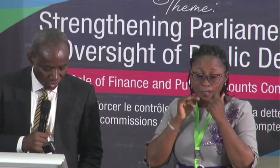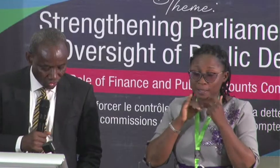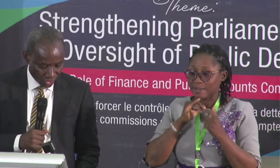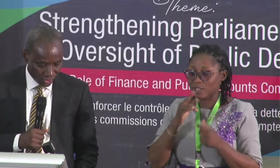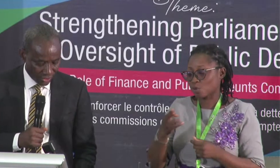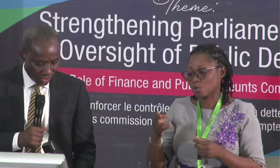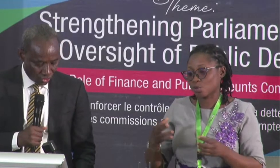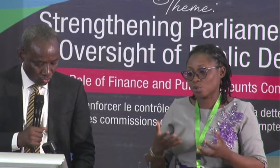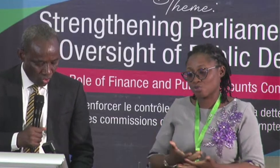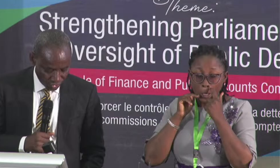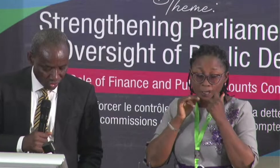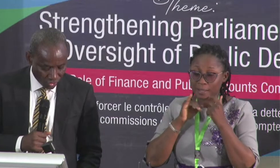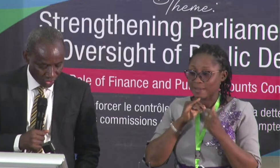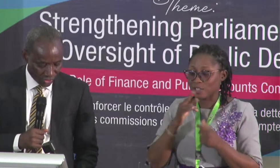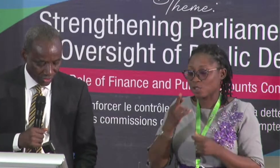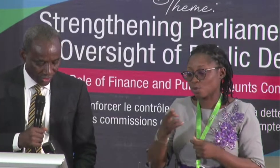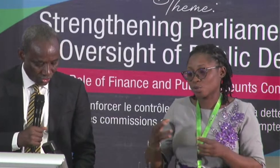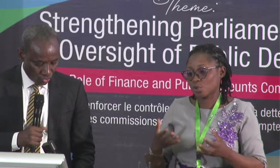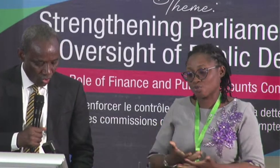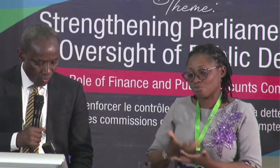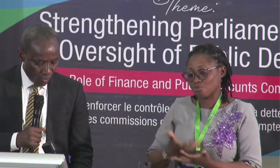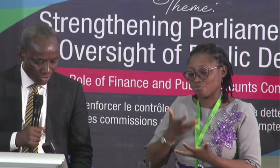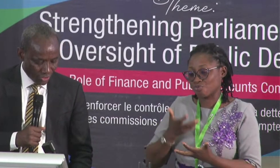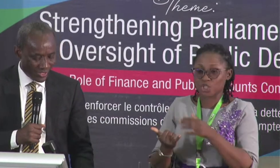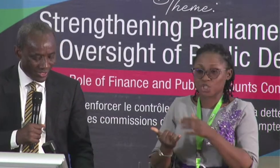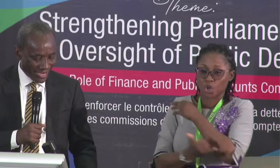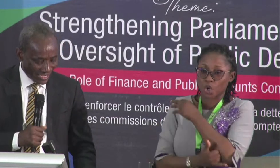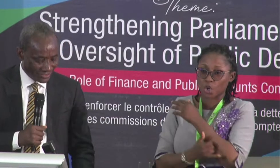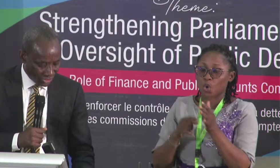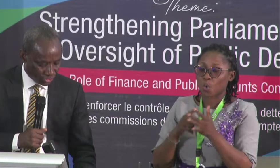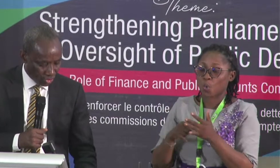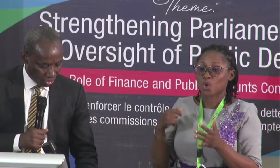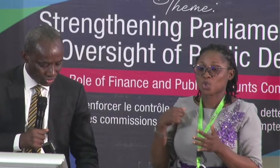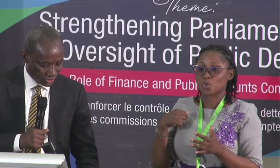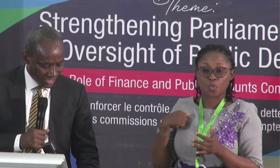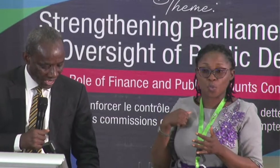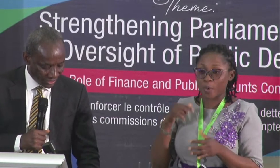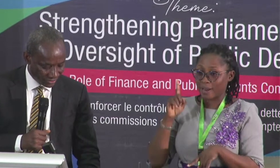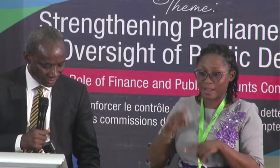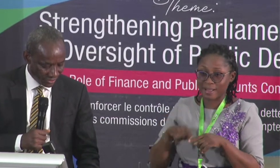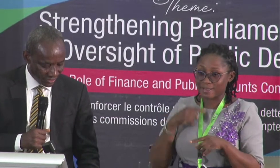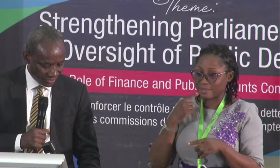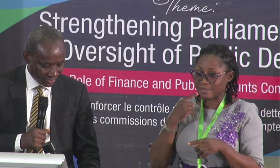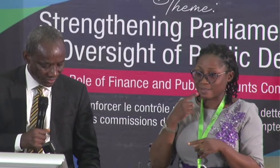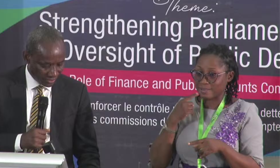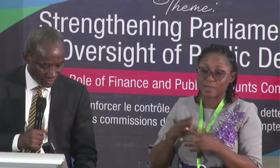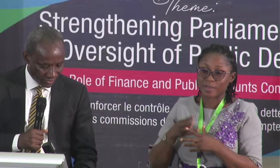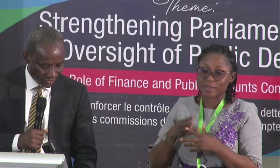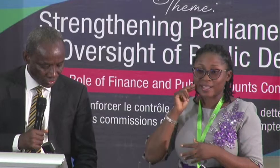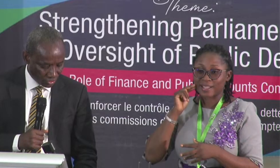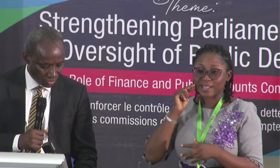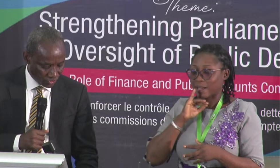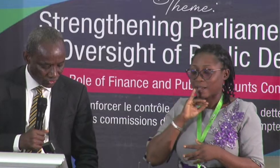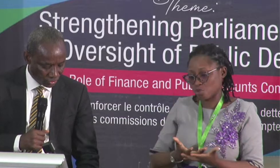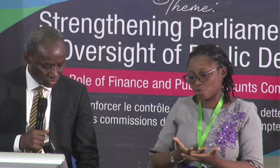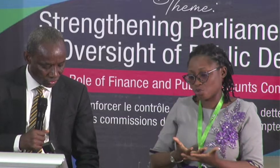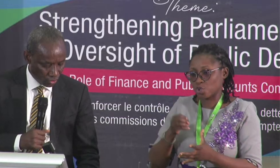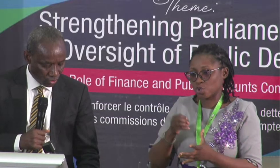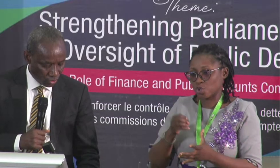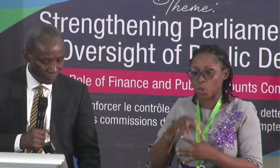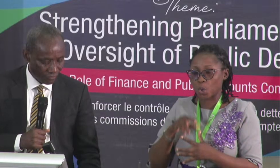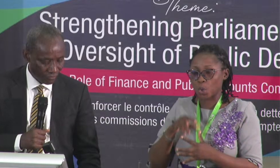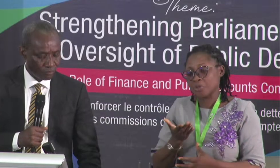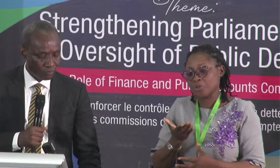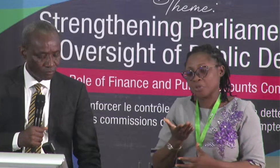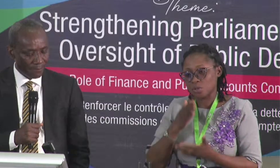that country. So we want country. So we want to say whether Nigeria is rich or not in reality. These are some of the considerations we